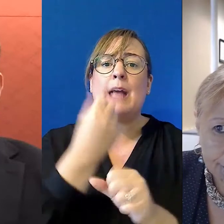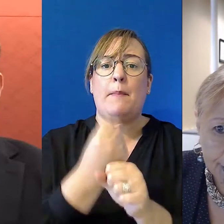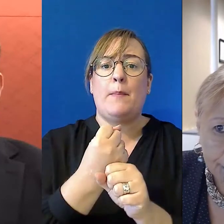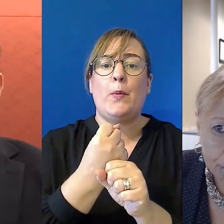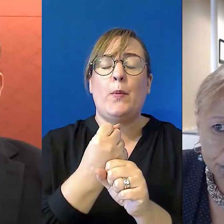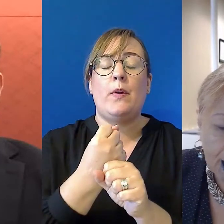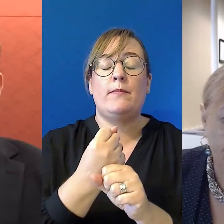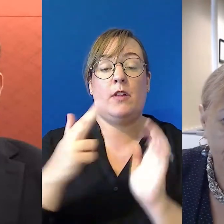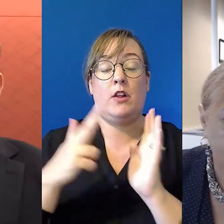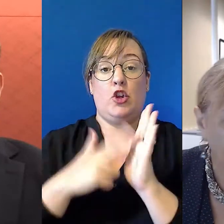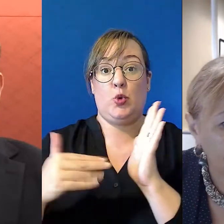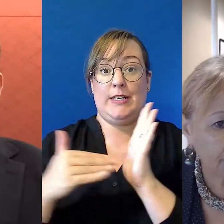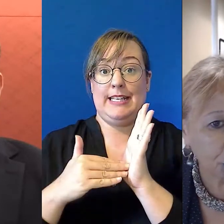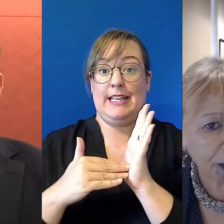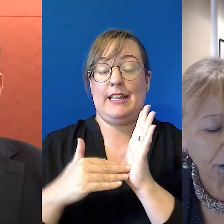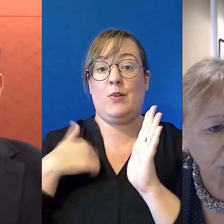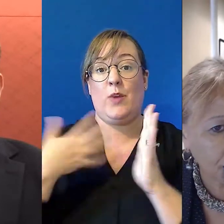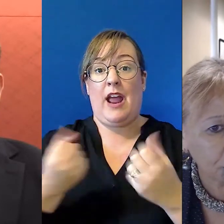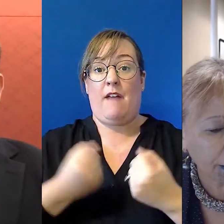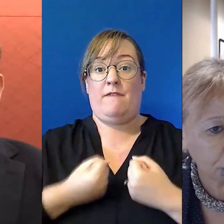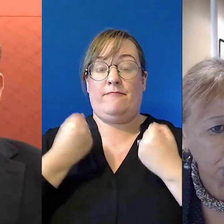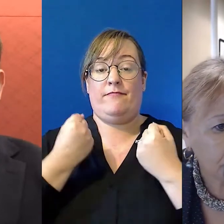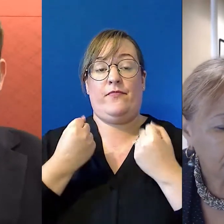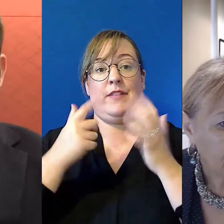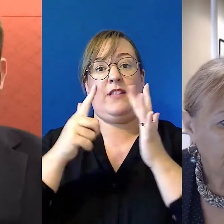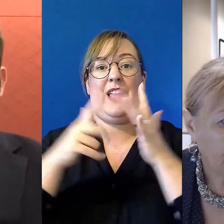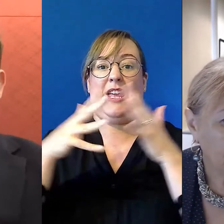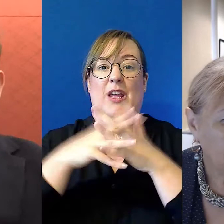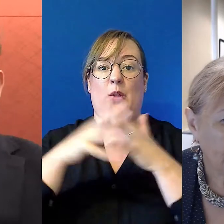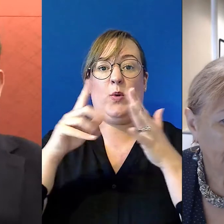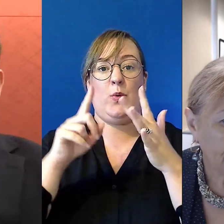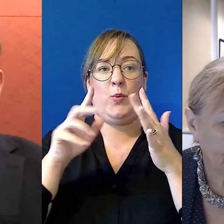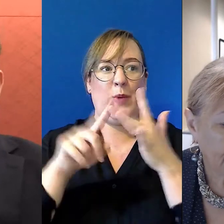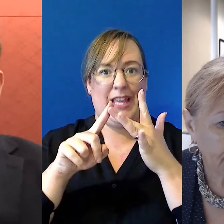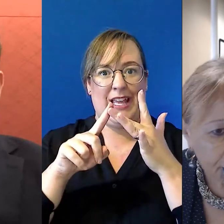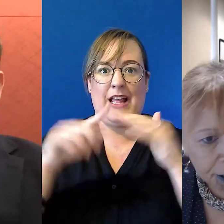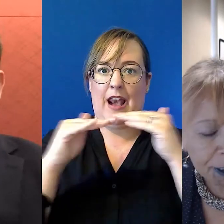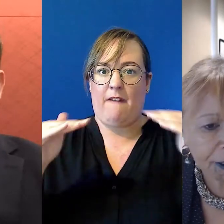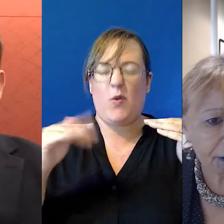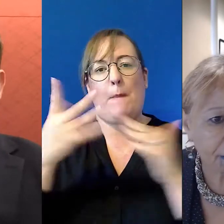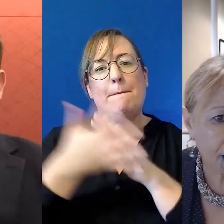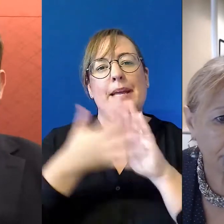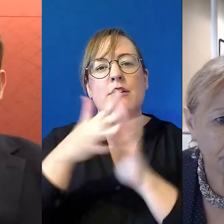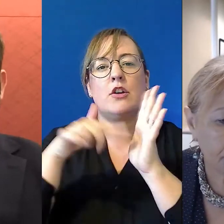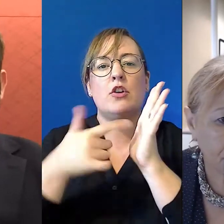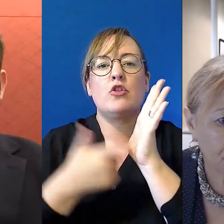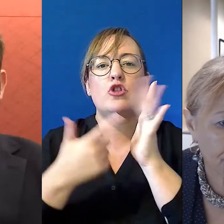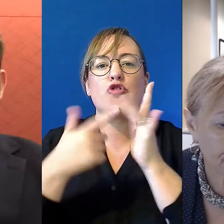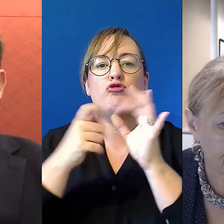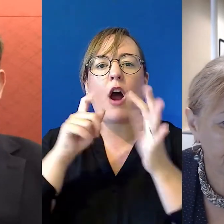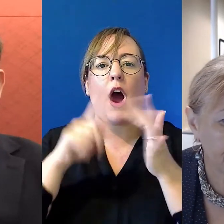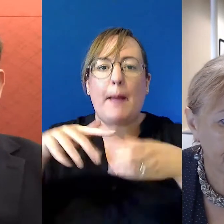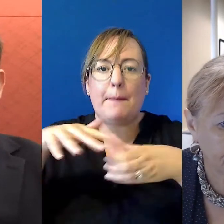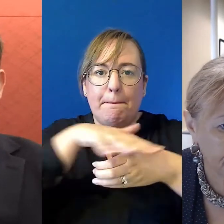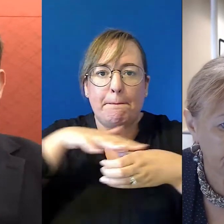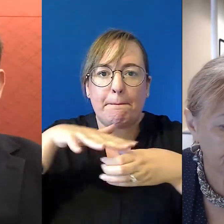have at the iwi level, at the tribal level, we have continuing